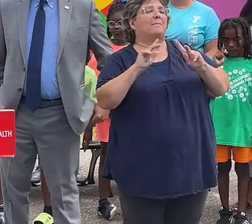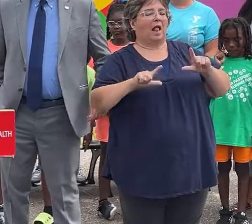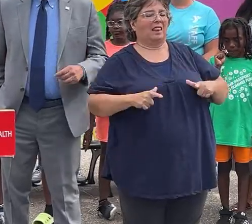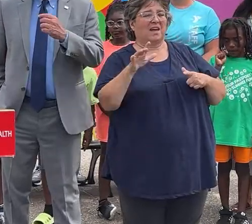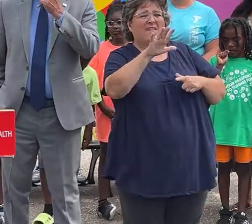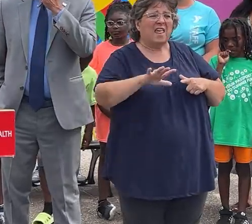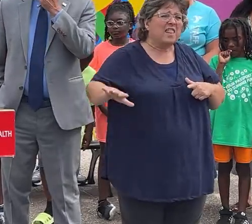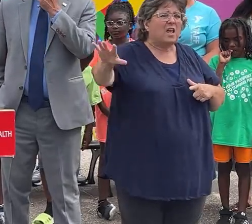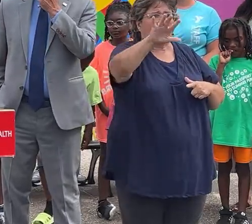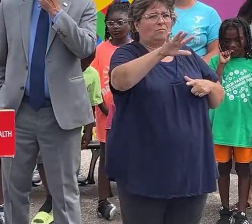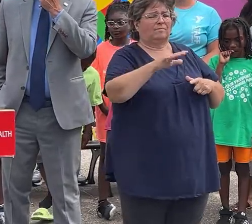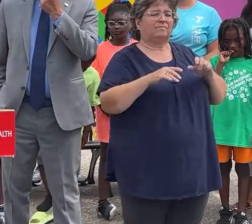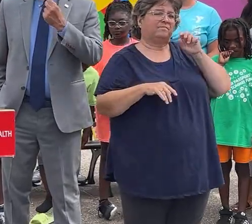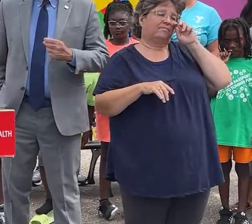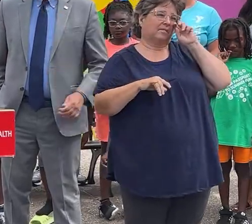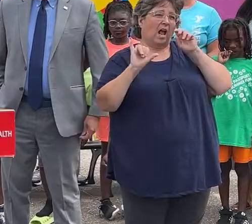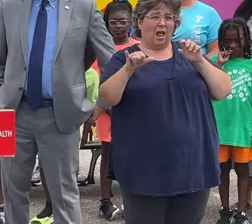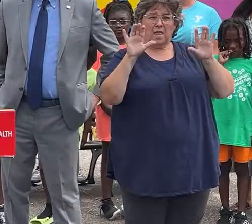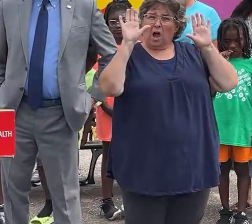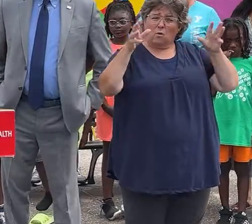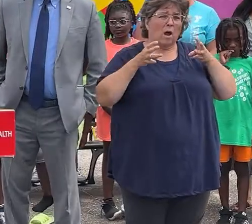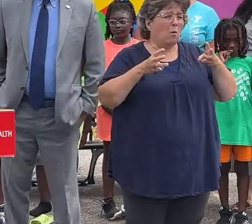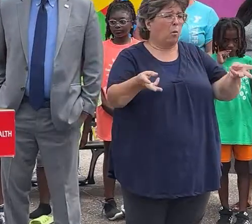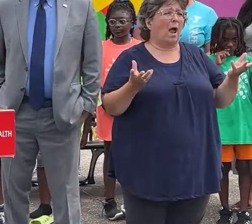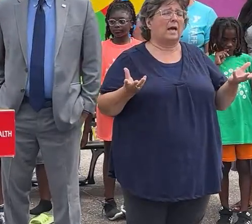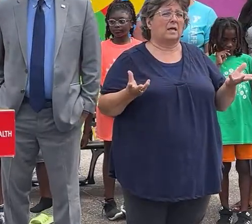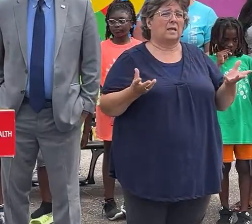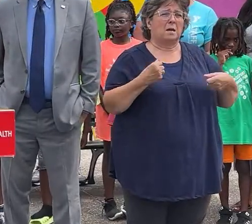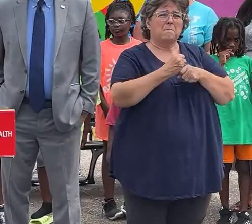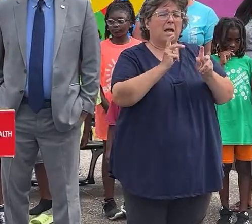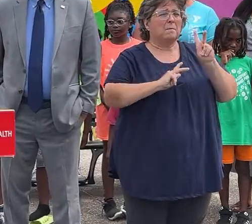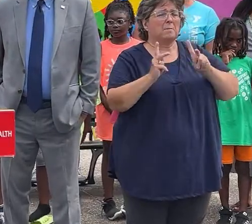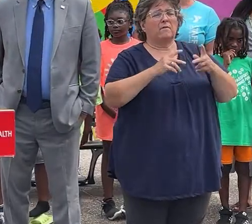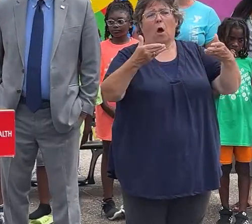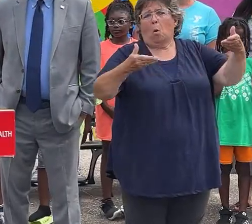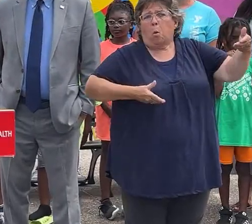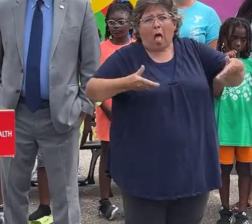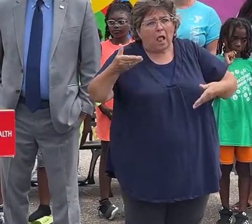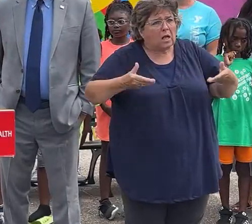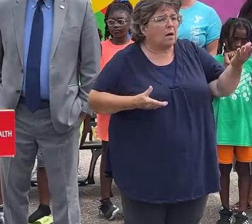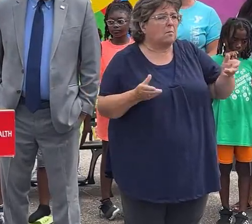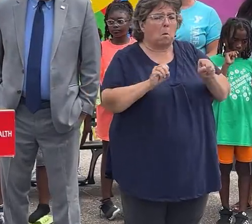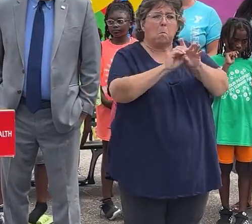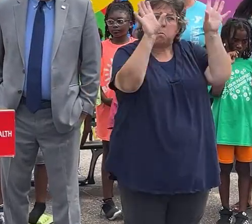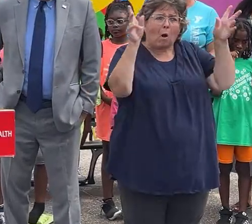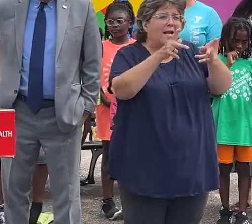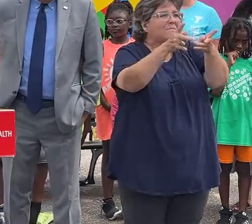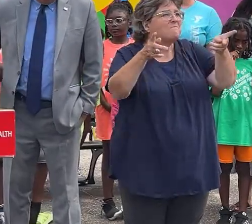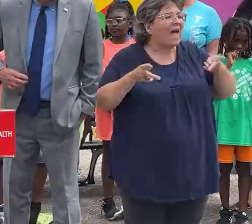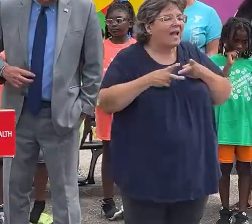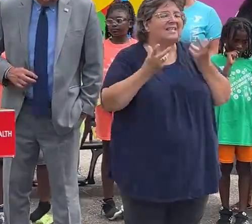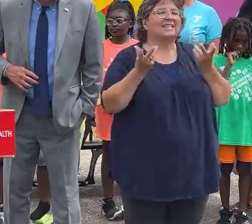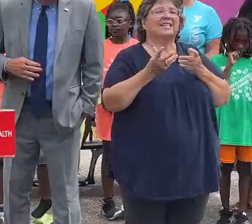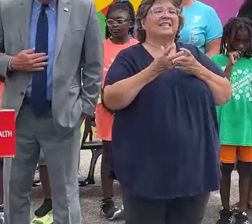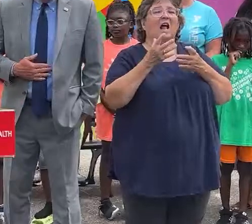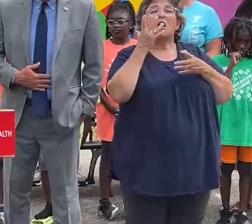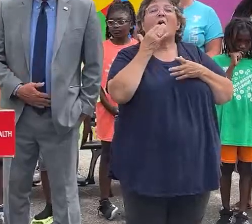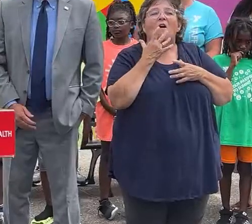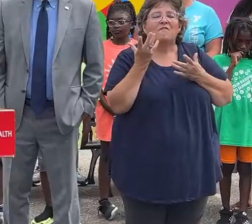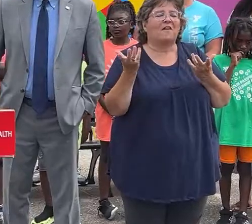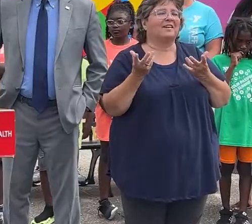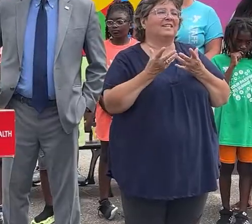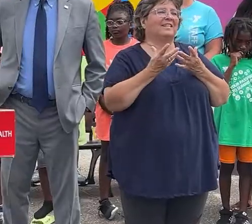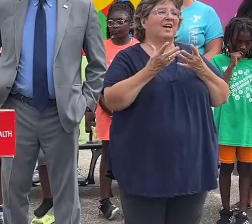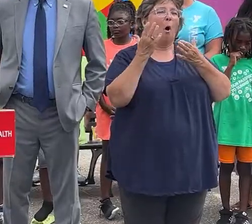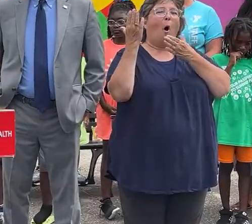live in the neighborhood. And this is a great way to make people feel welcome. You know, it's a bright space, it's colorful, and